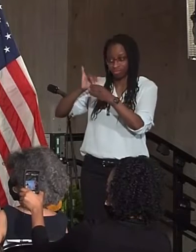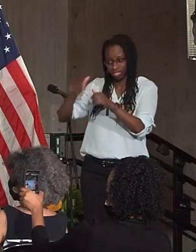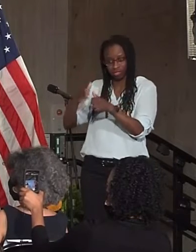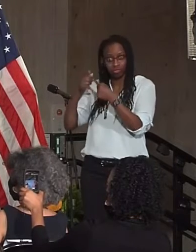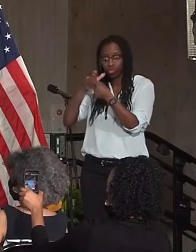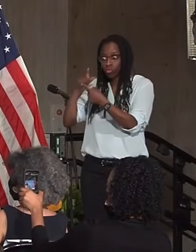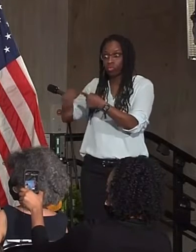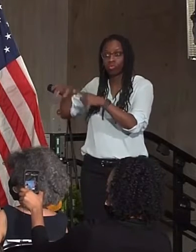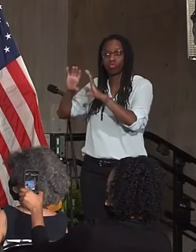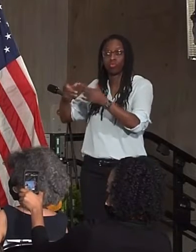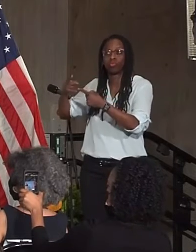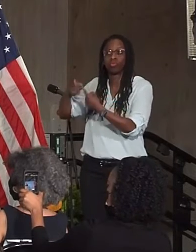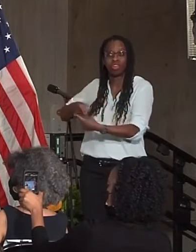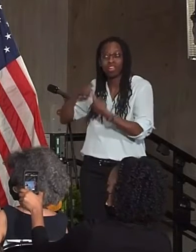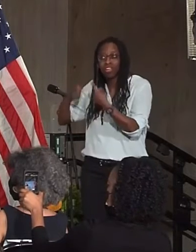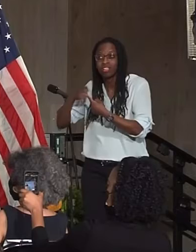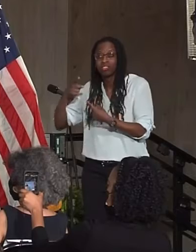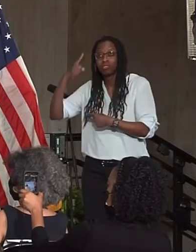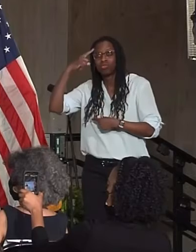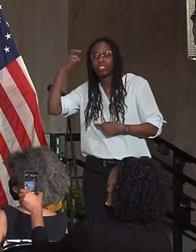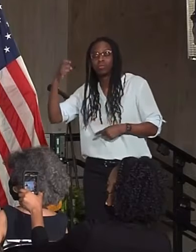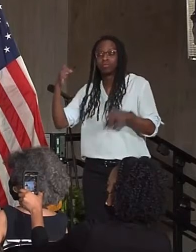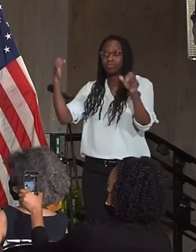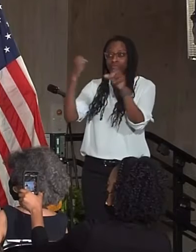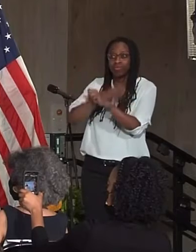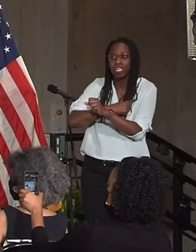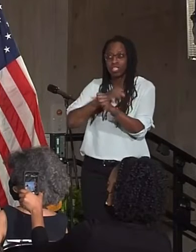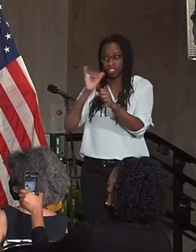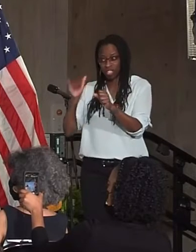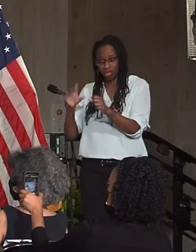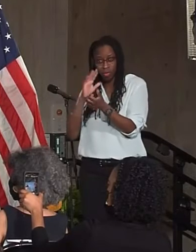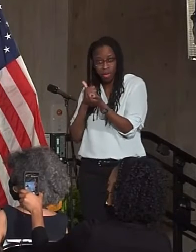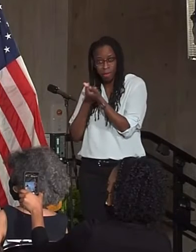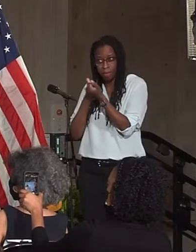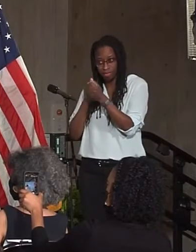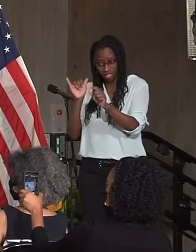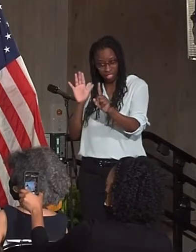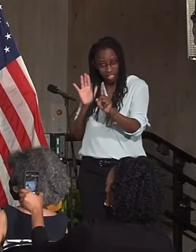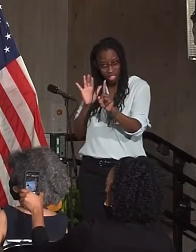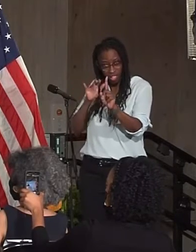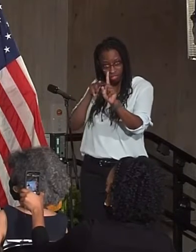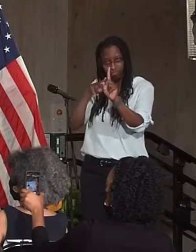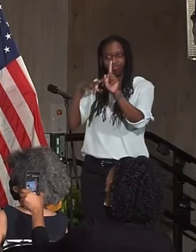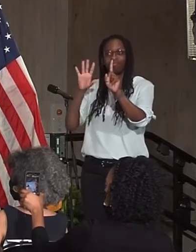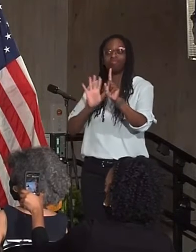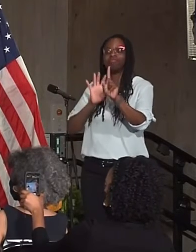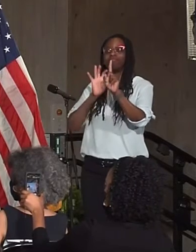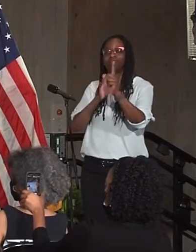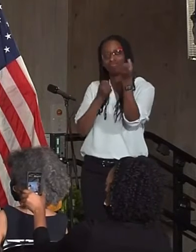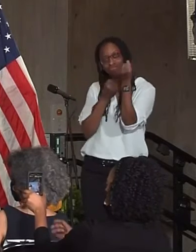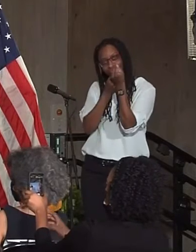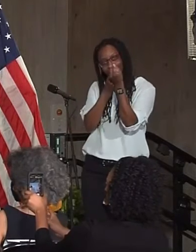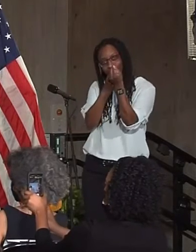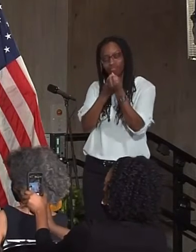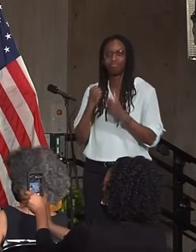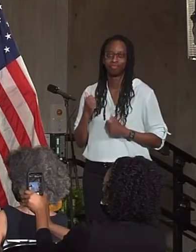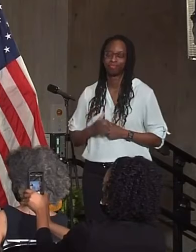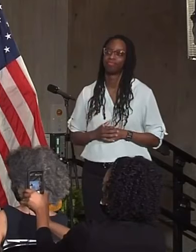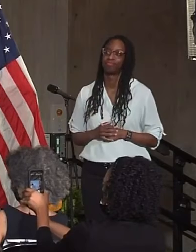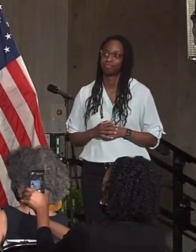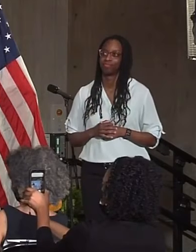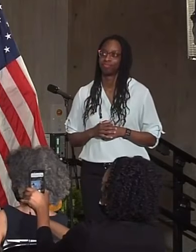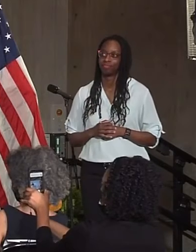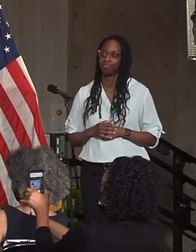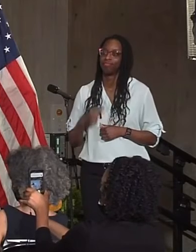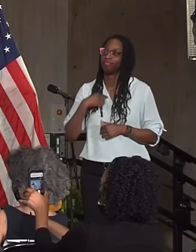by name, many more we don't, but we are the beneficiaries, nonetheless, of their sacrifice. I